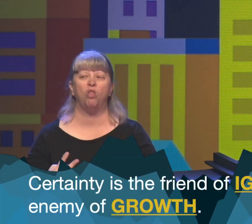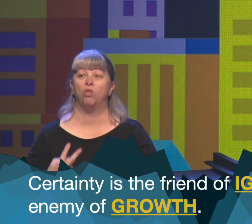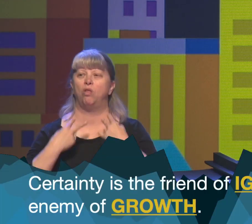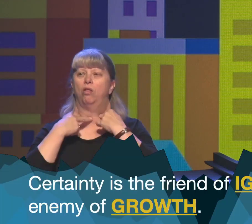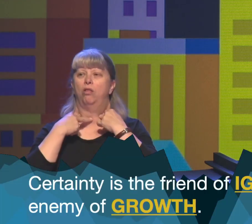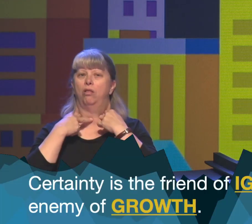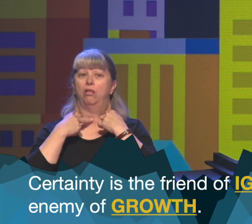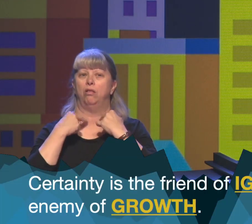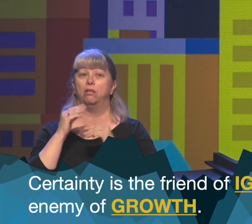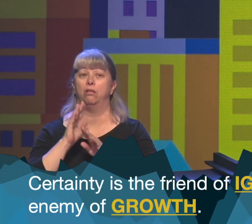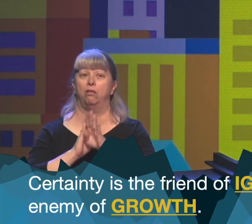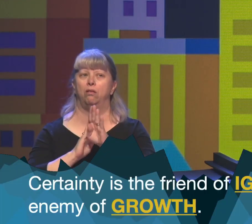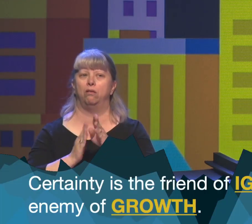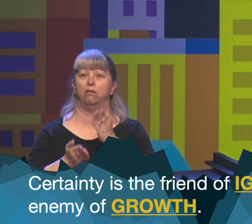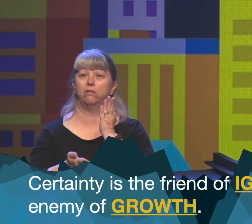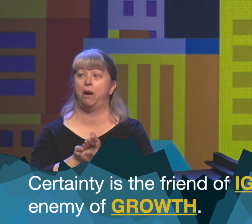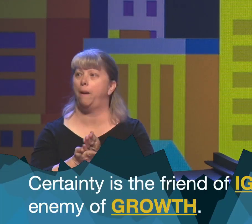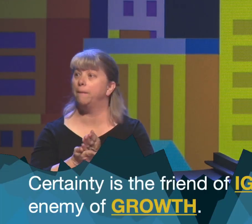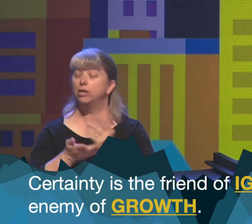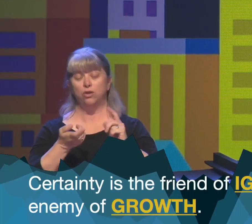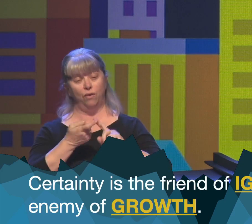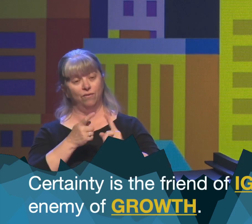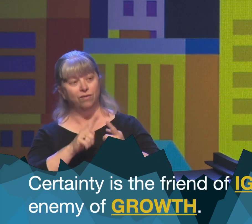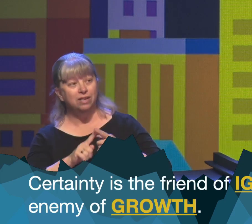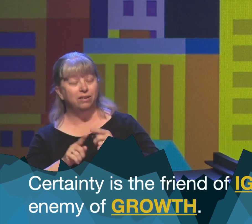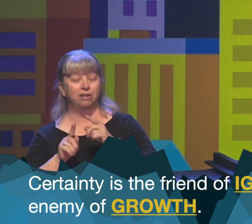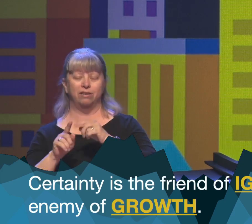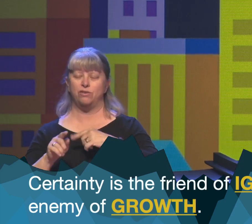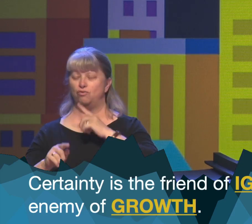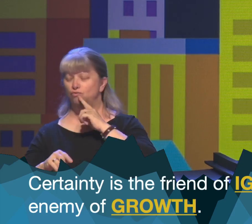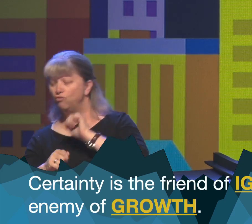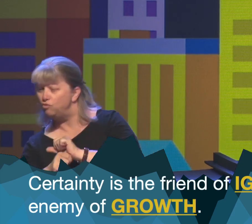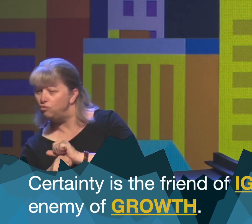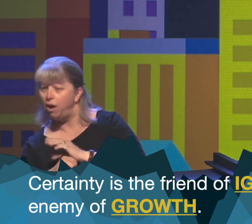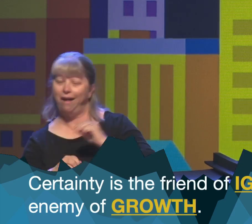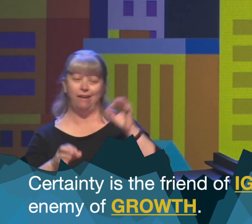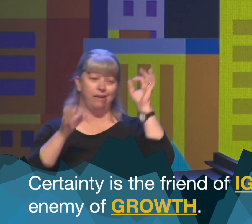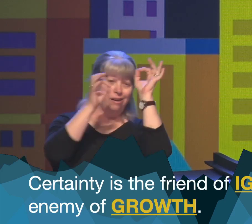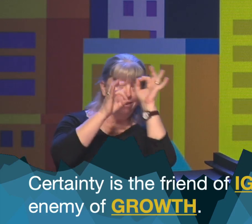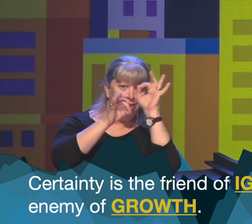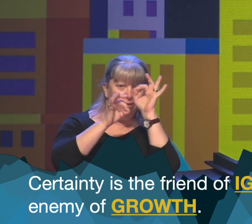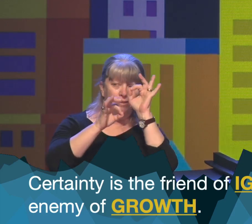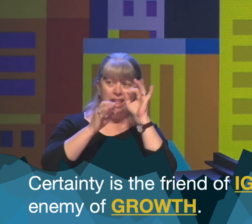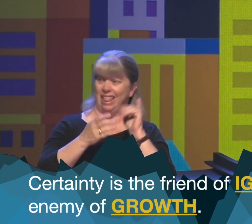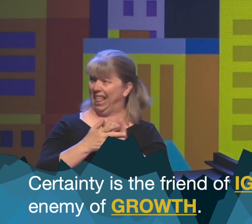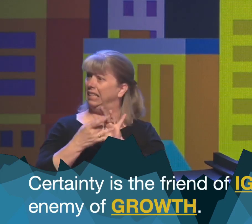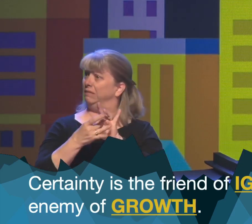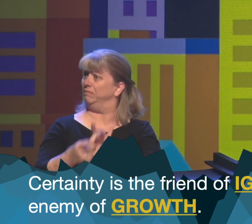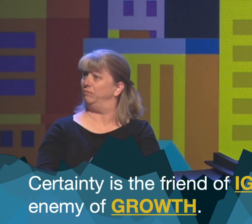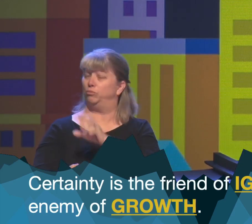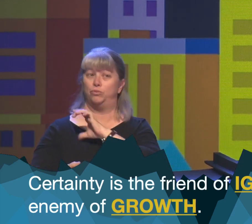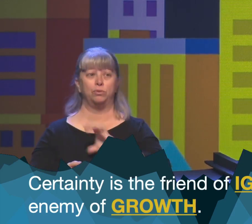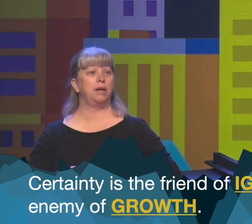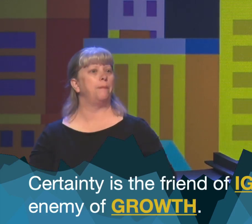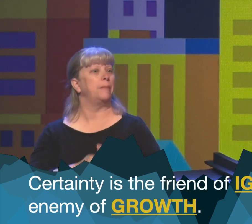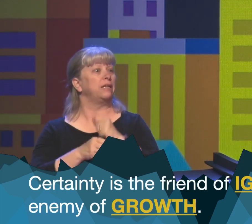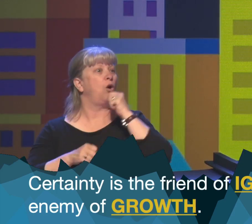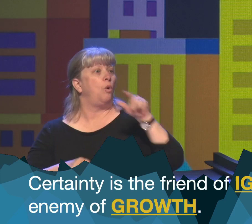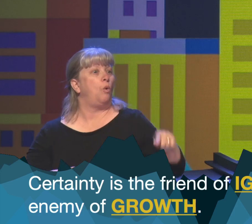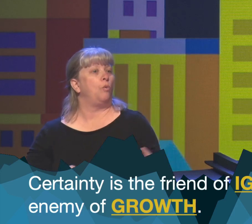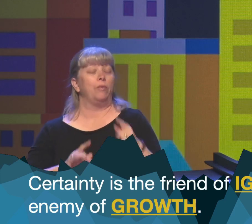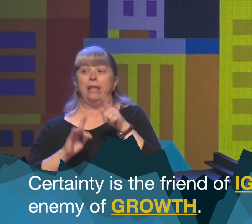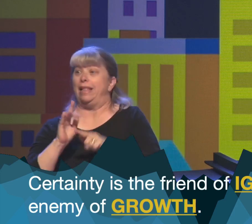growth. And so this friendship, right, that is such a part of so much of Christianity produces not only just a